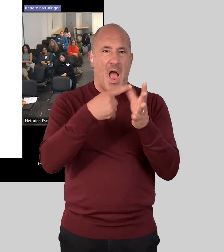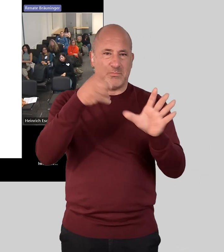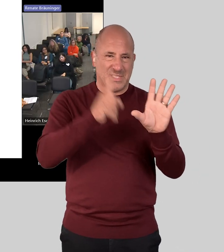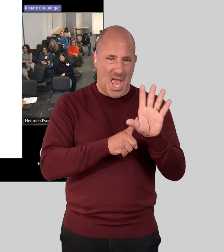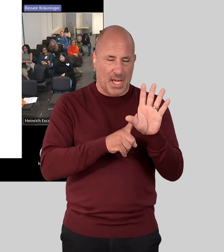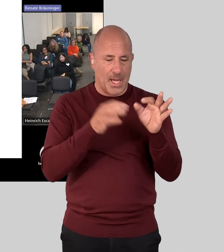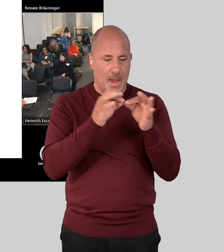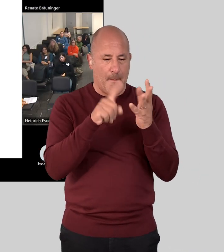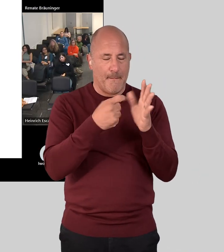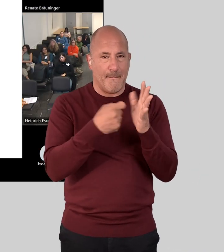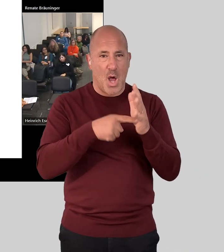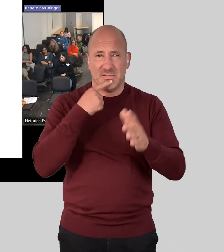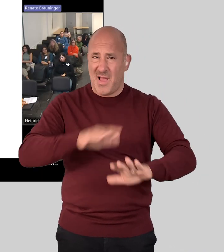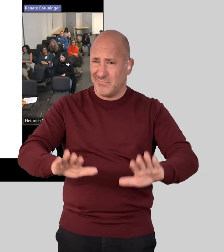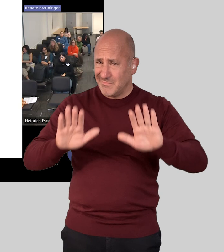aspiration.